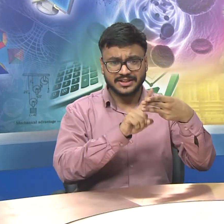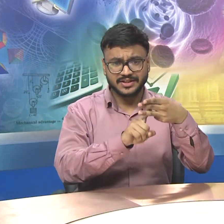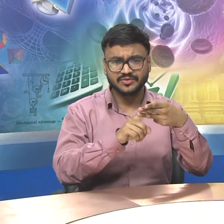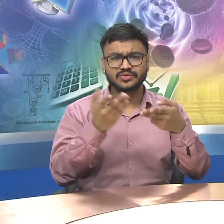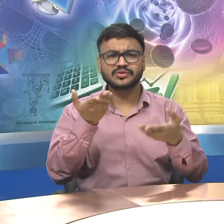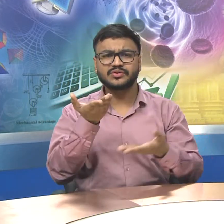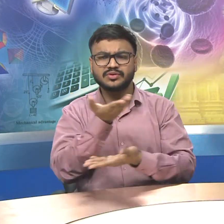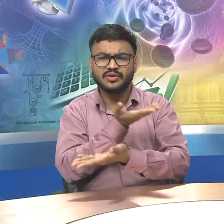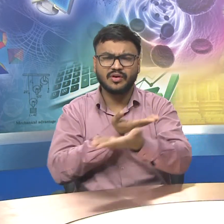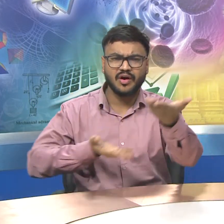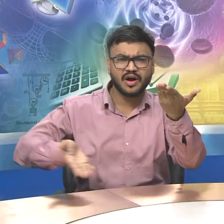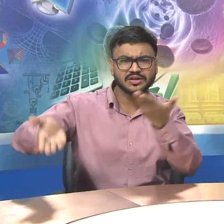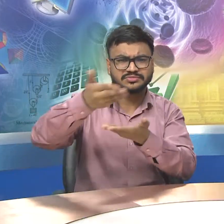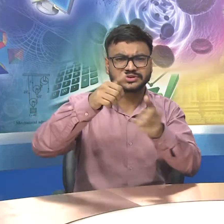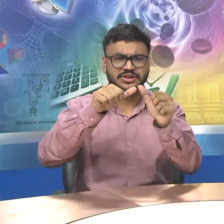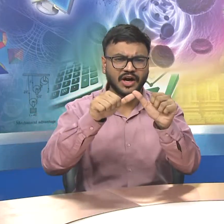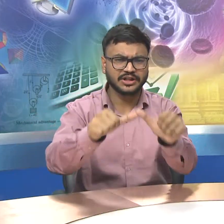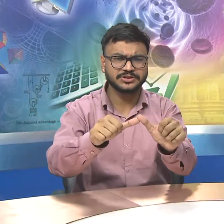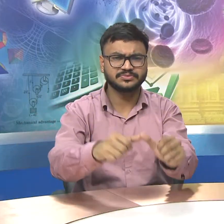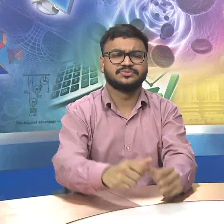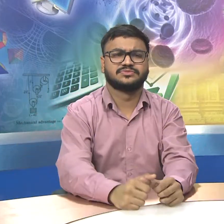Next is example.